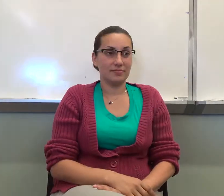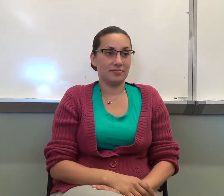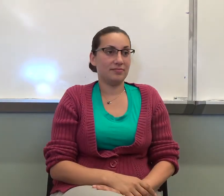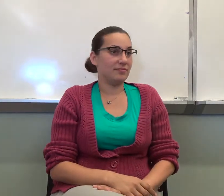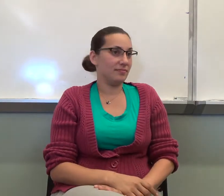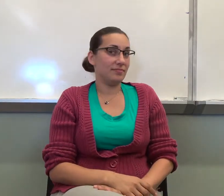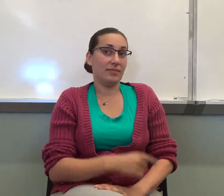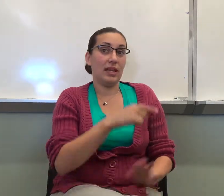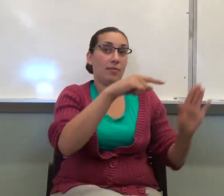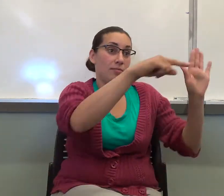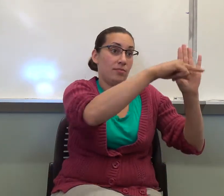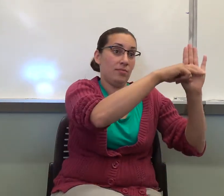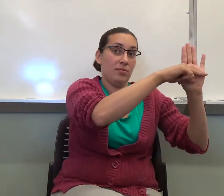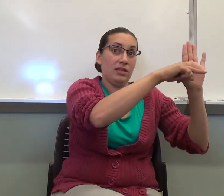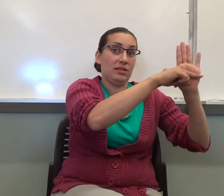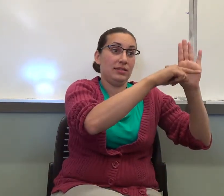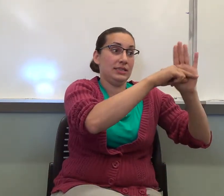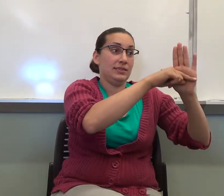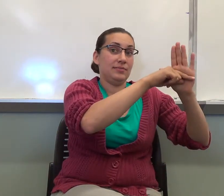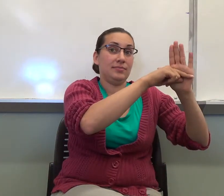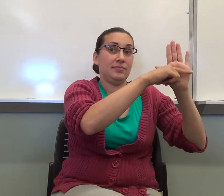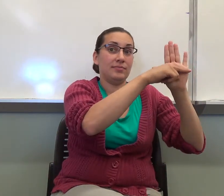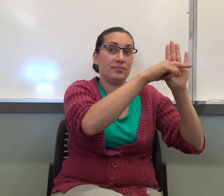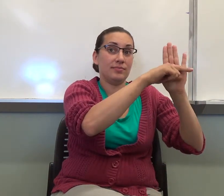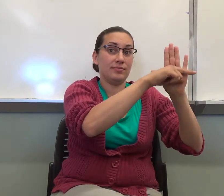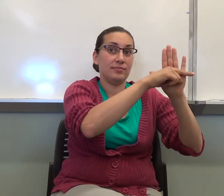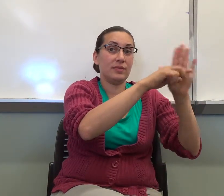That minus sign sitting out there means take the opposite of it.